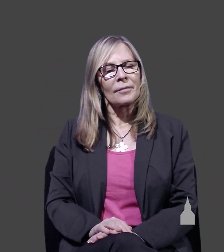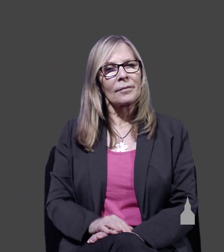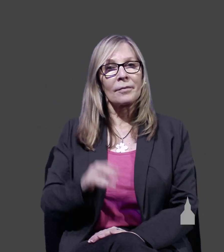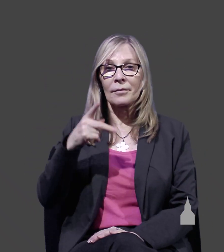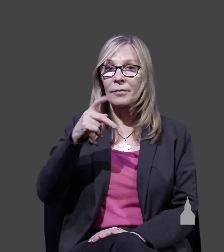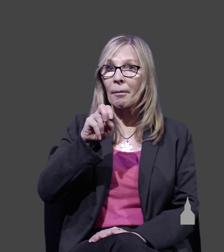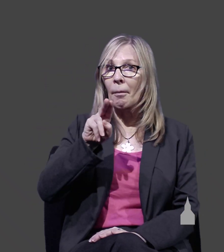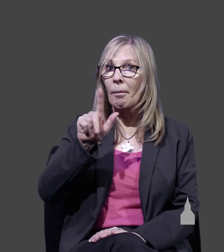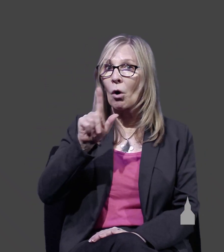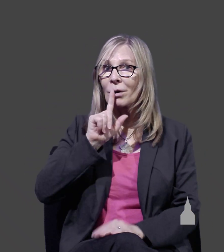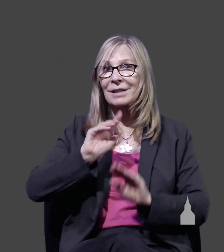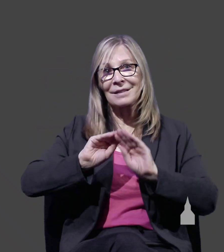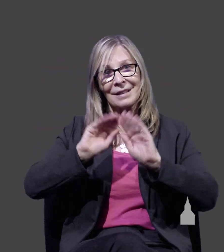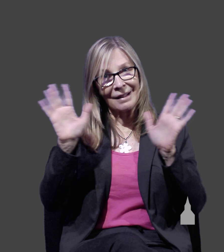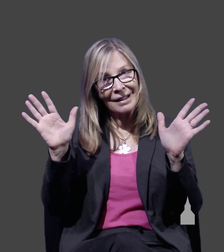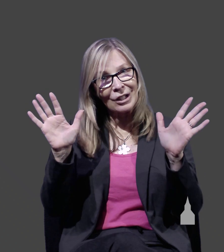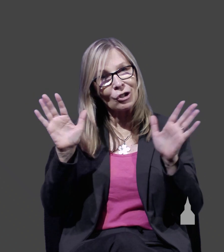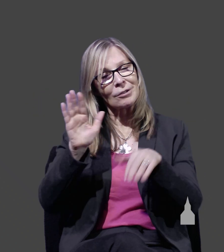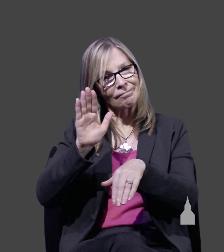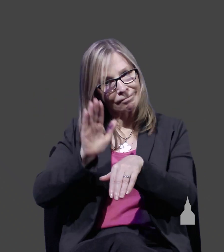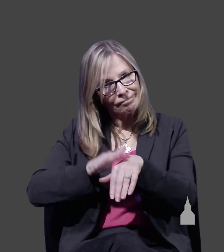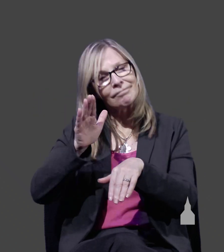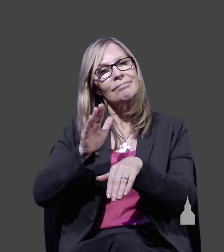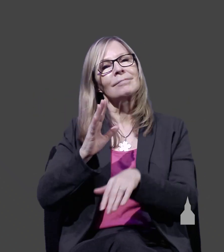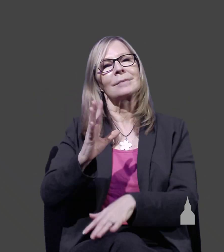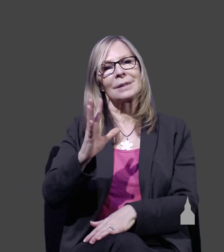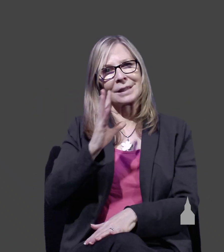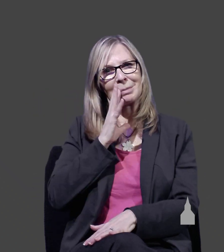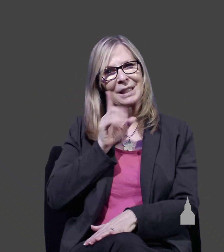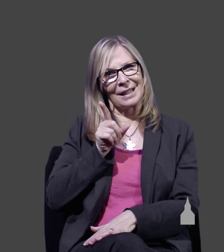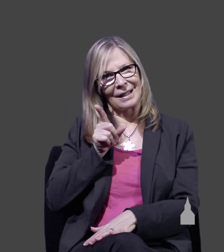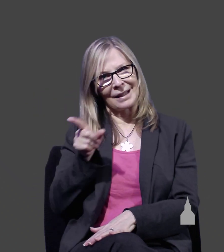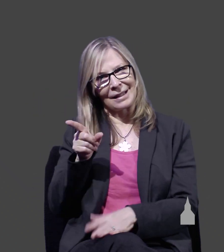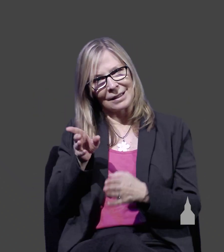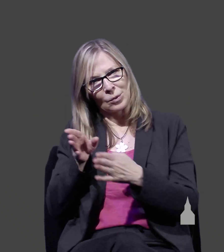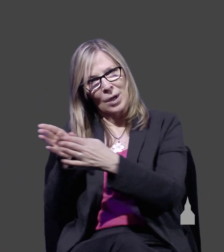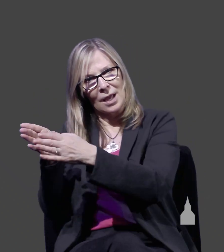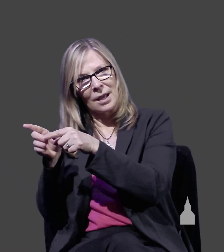And Paul makes it clear, as he's telling us to speak this way,